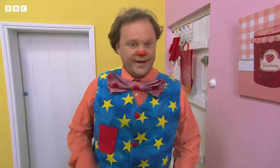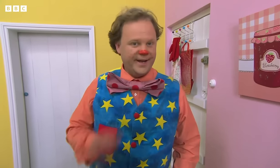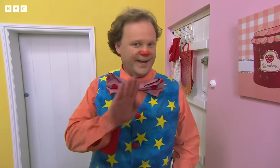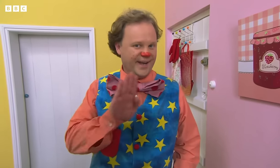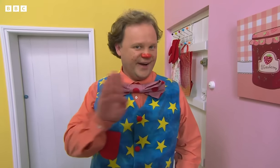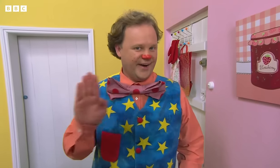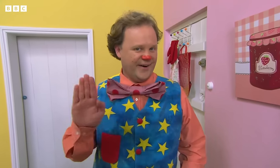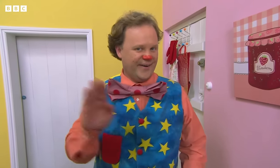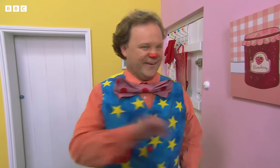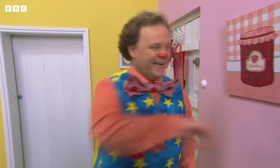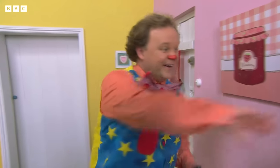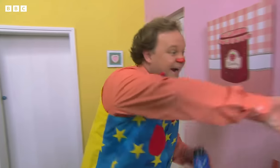No!